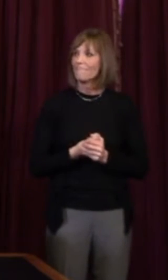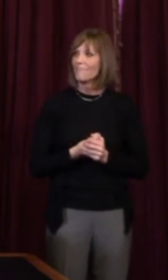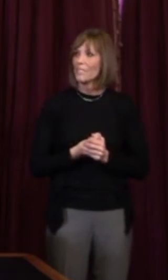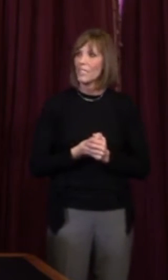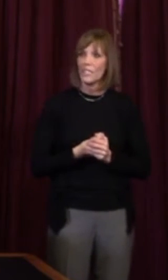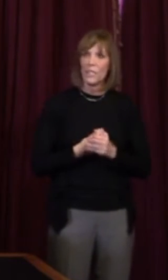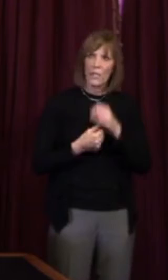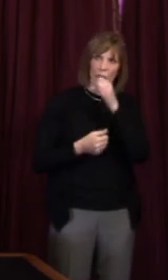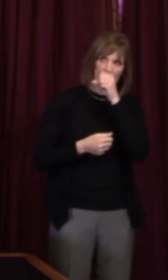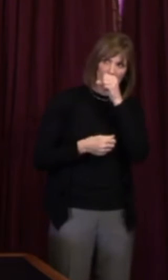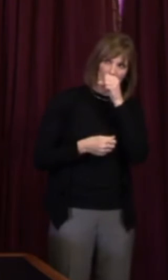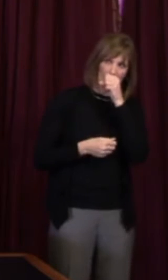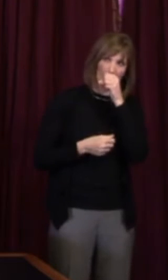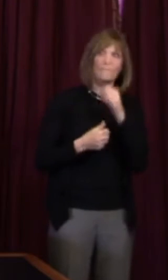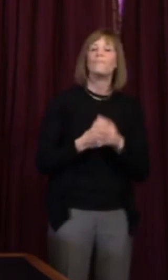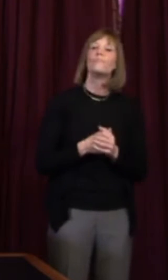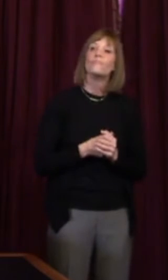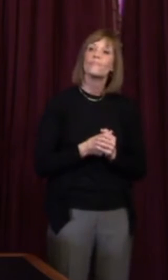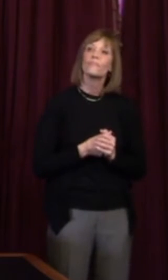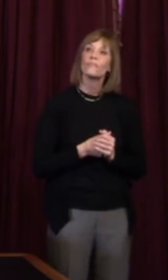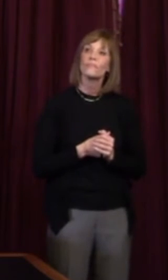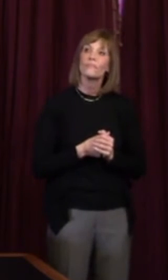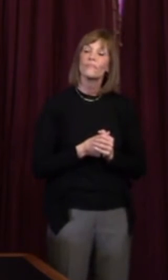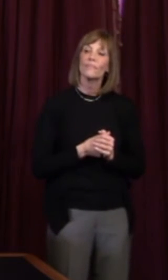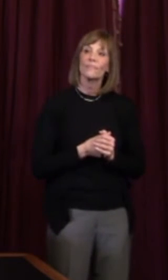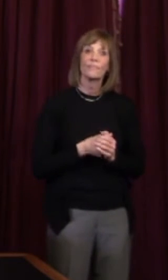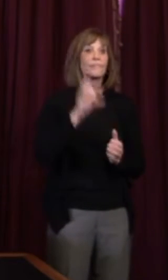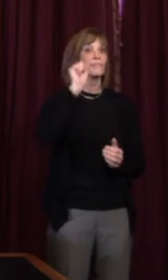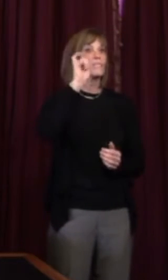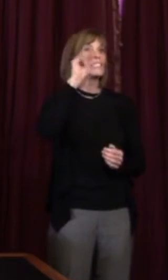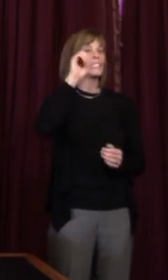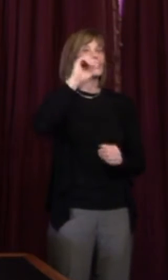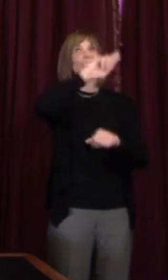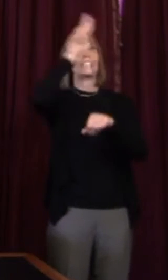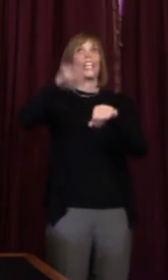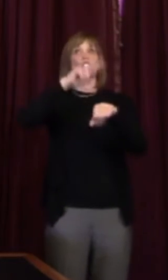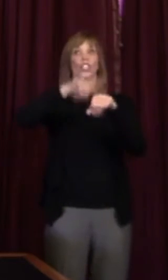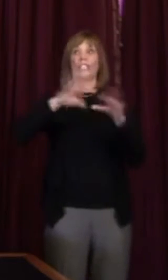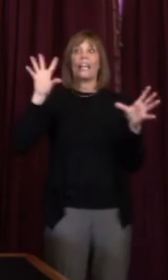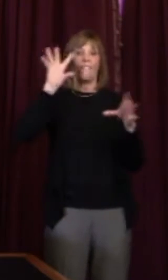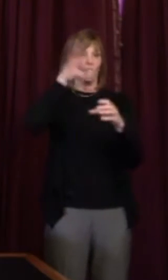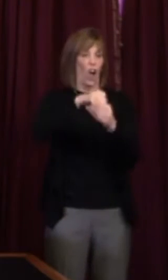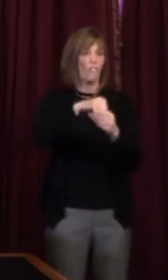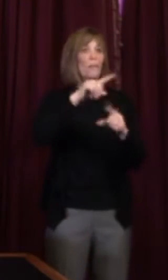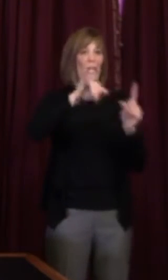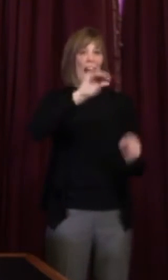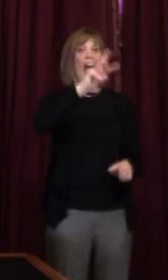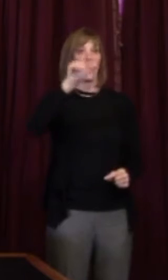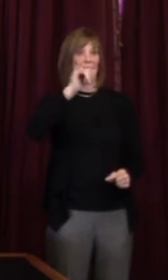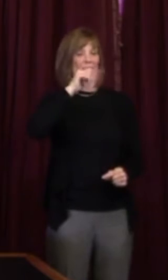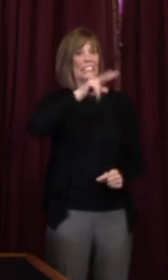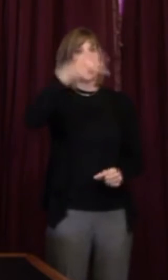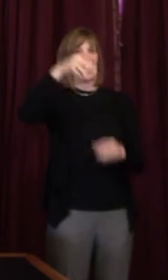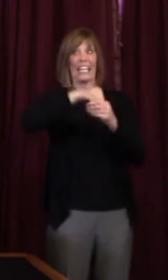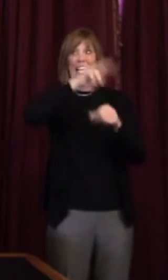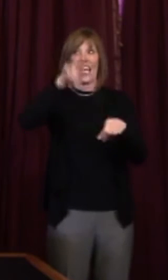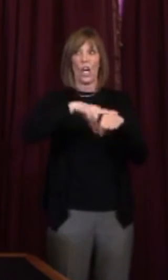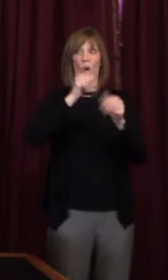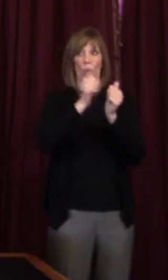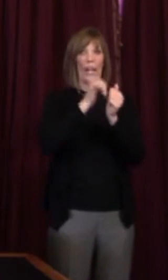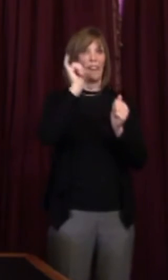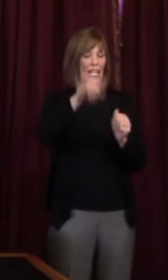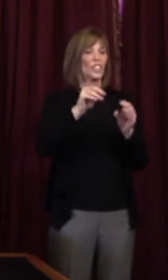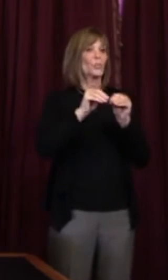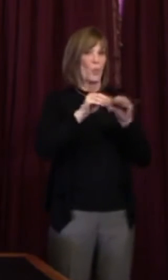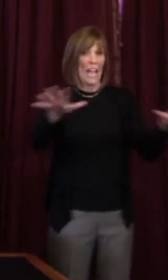David? So since the nation is involved in all this, it's certainly true, Iowa is second in the nation now with this low